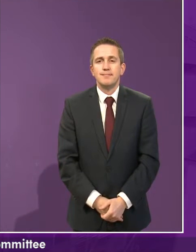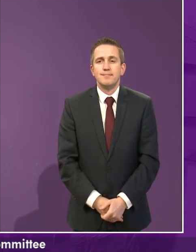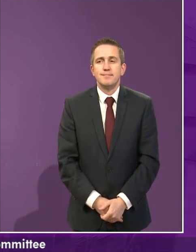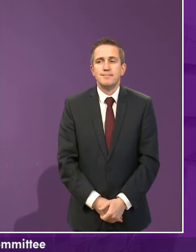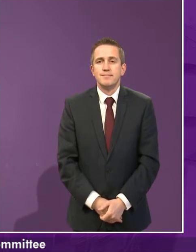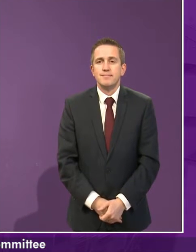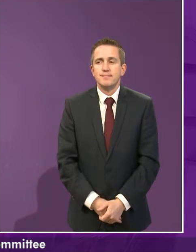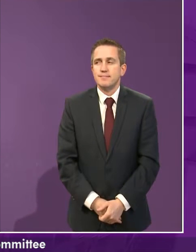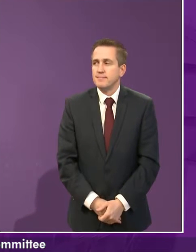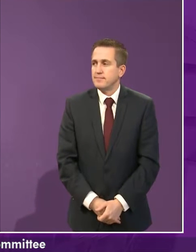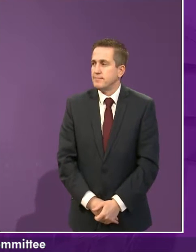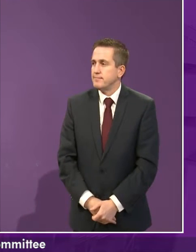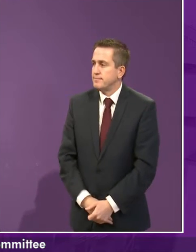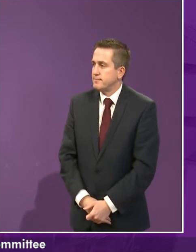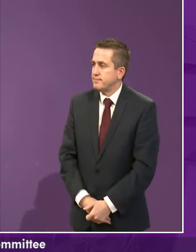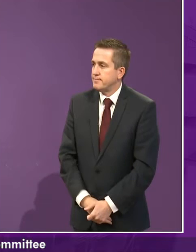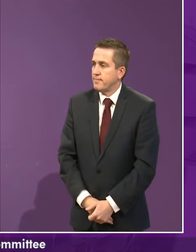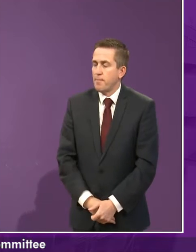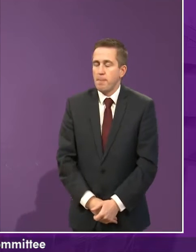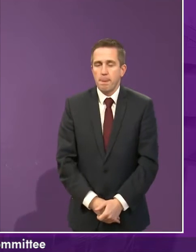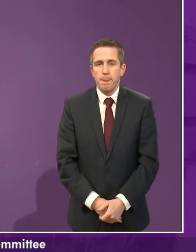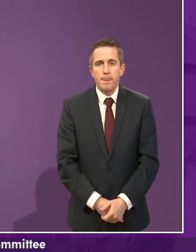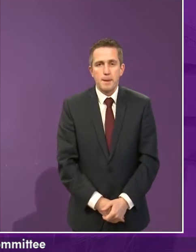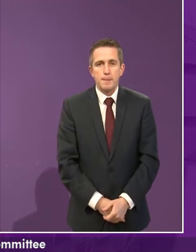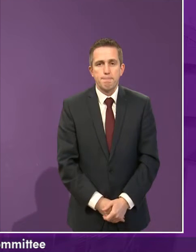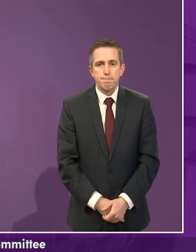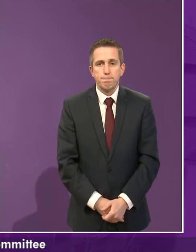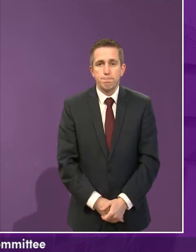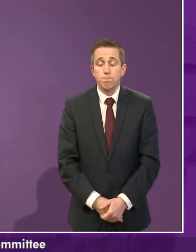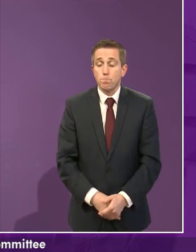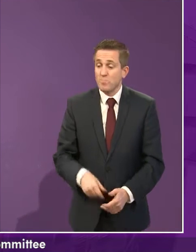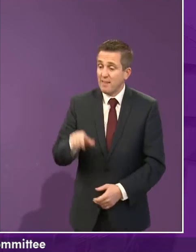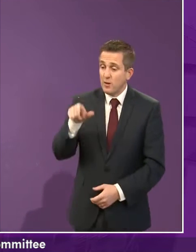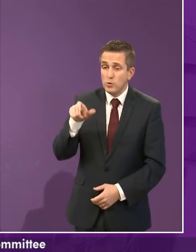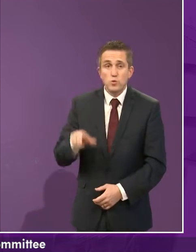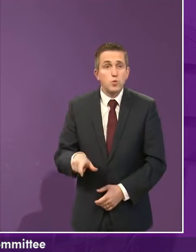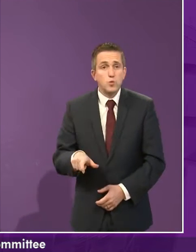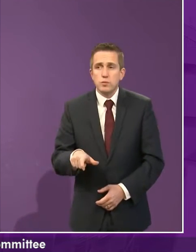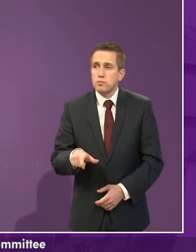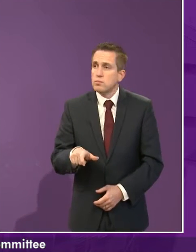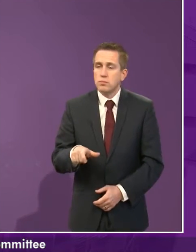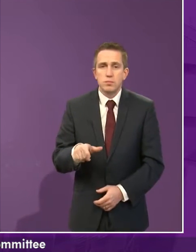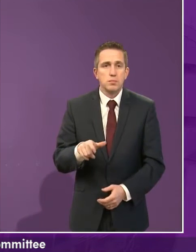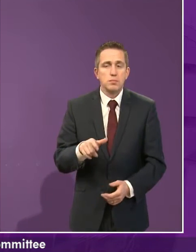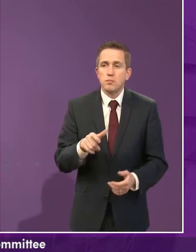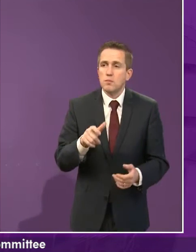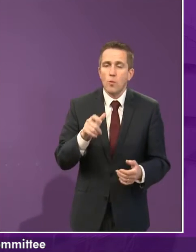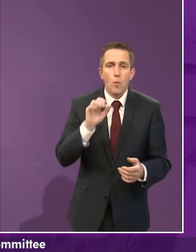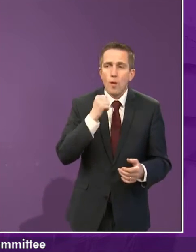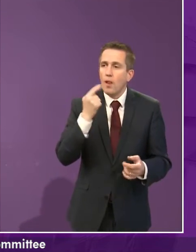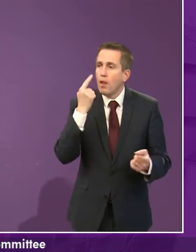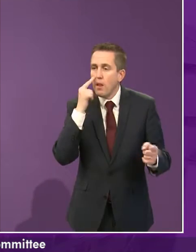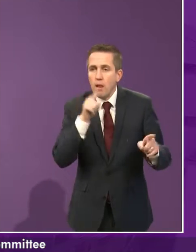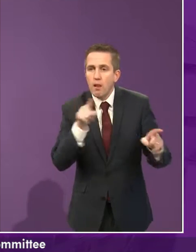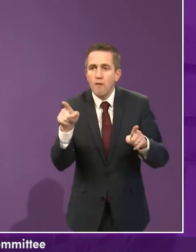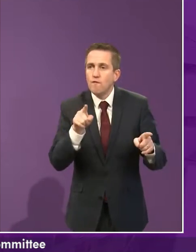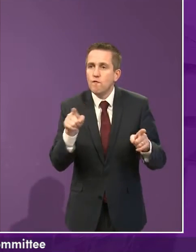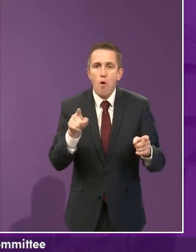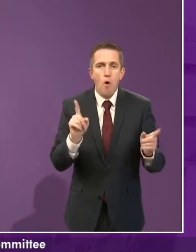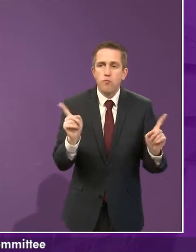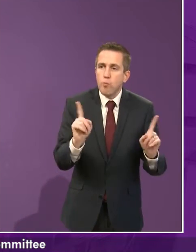Yes, certainly we are very much aware that, you know, students that are looking to have a university experience are not engaging